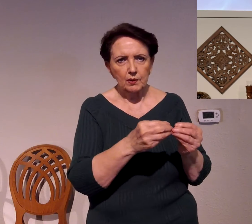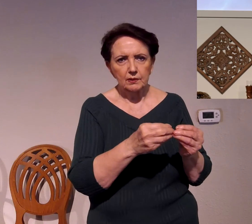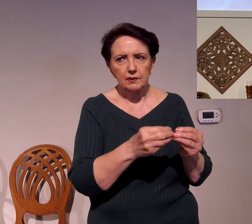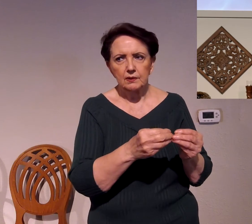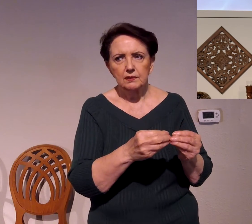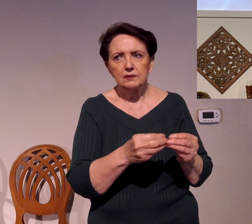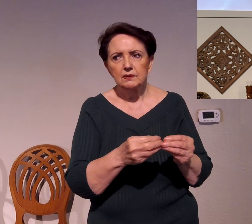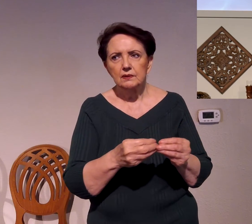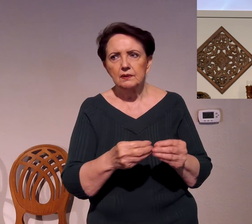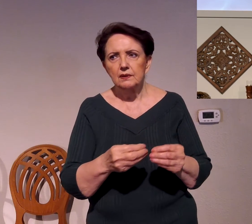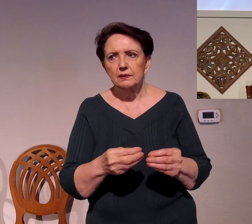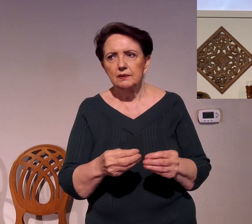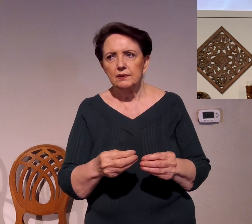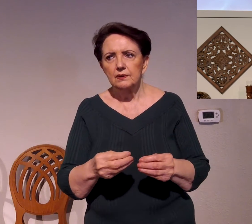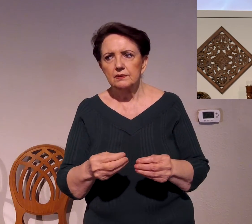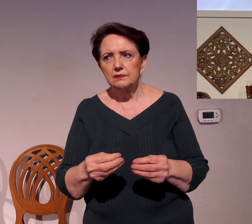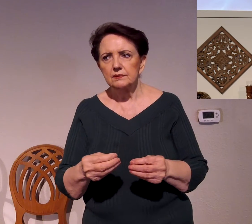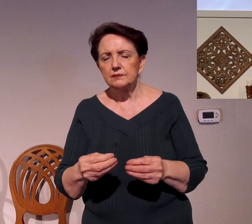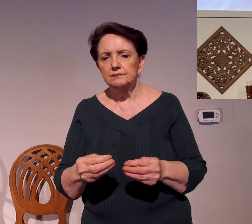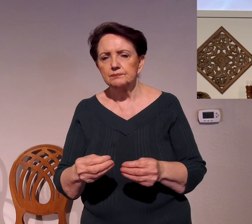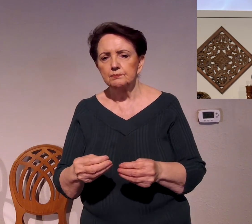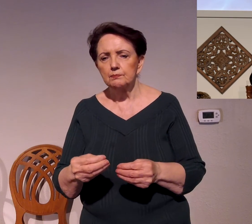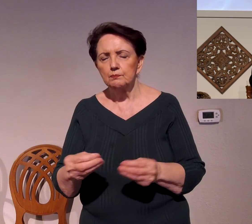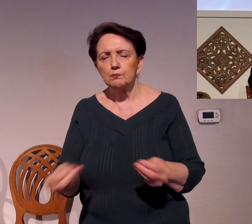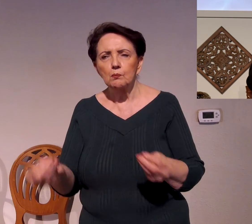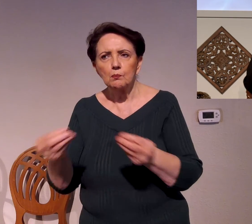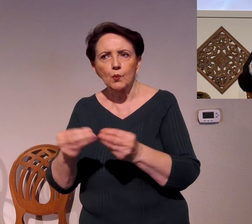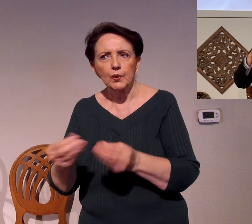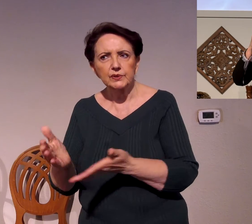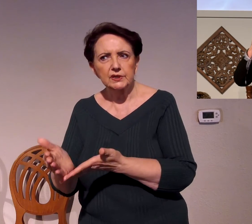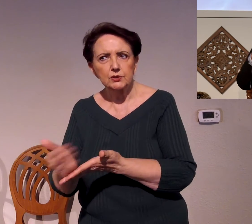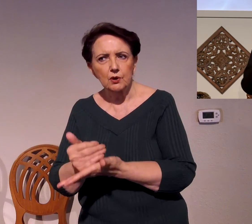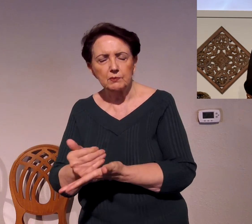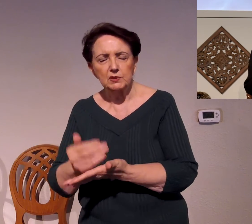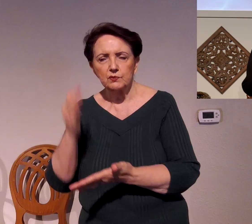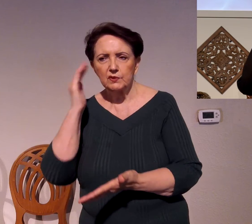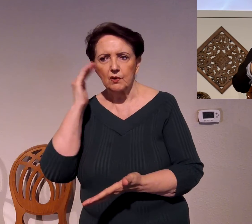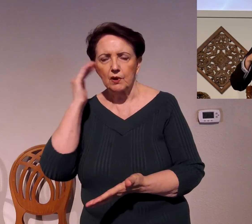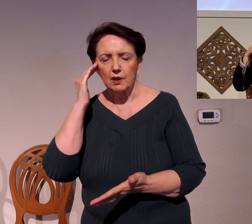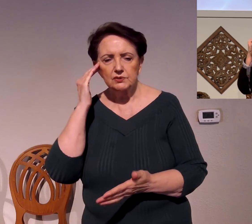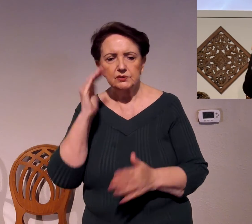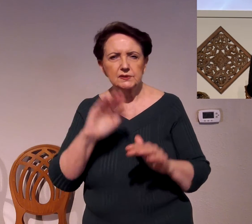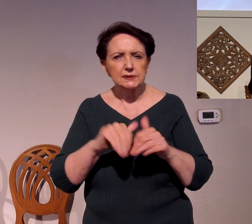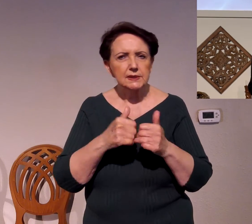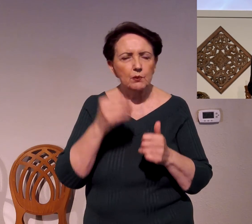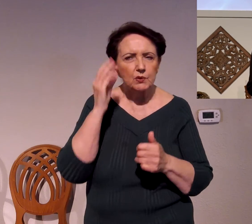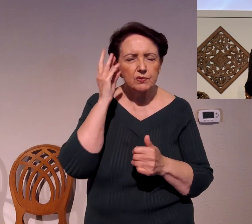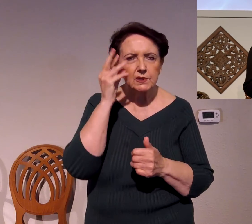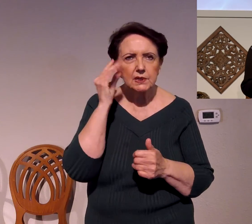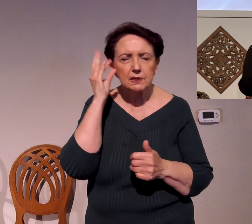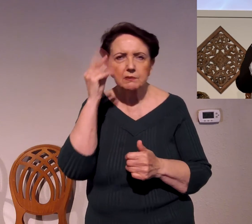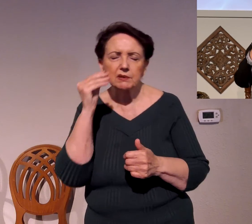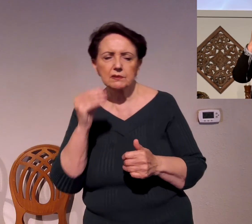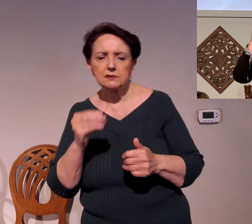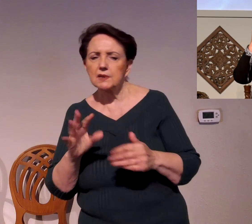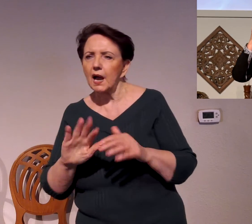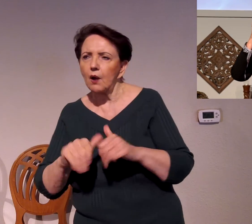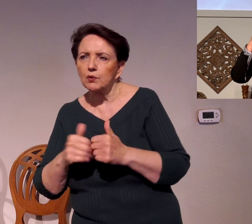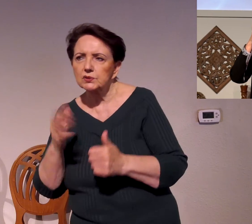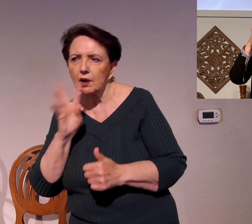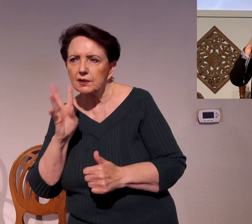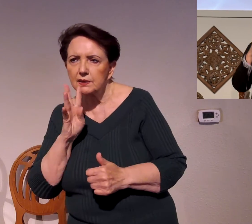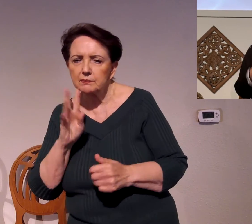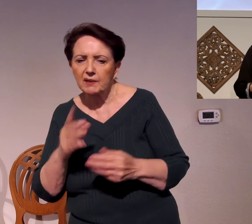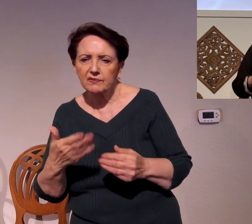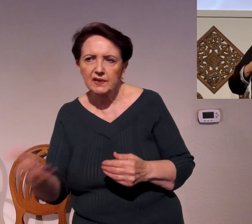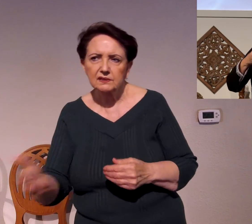have to be more diligent with our consciousness, with our awareness, with how we're thinking about things and talking about things. We have